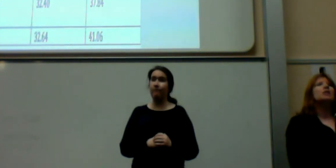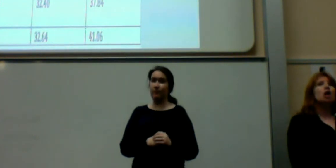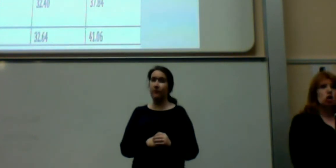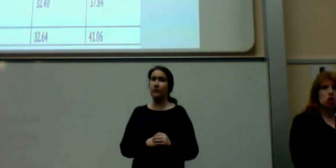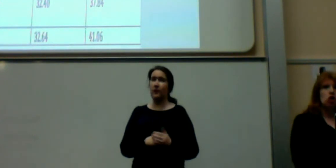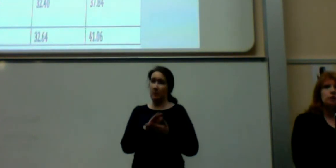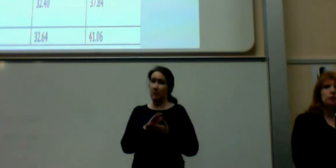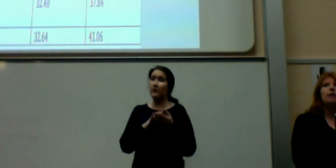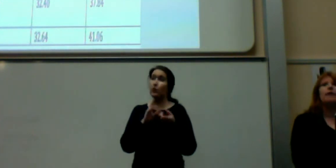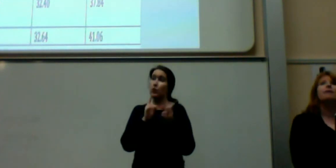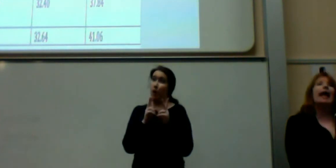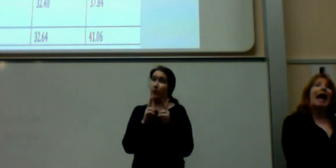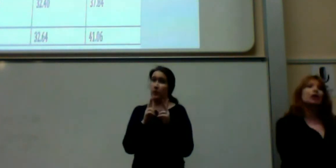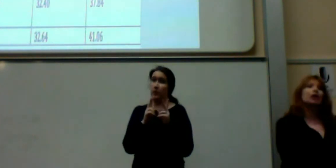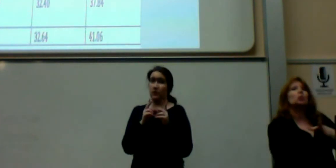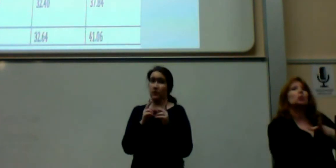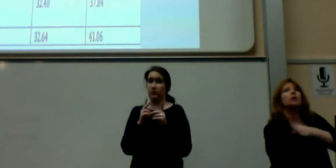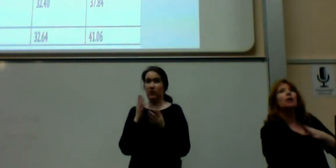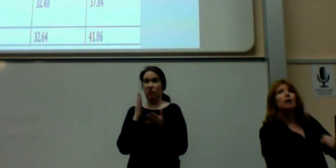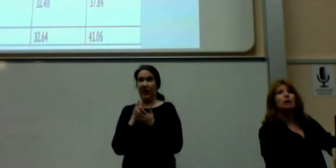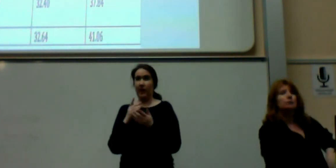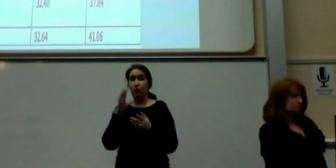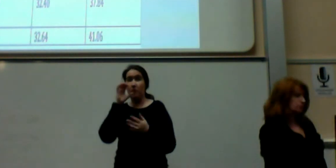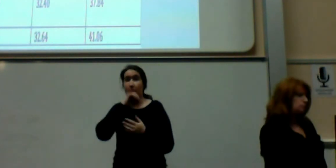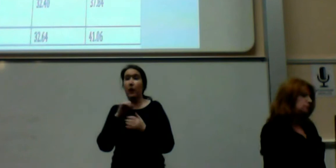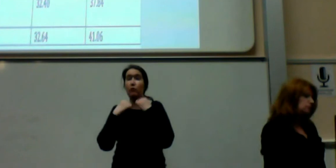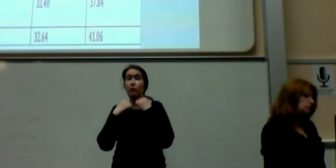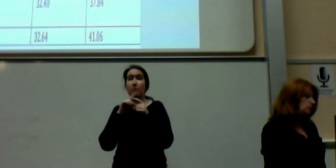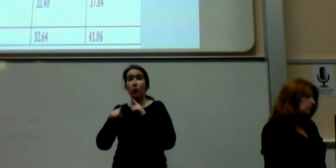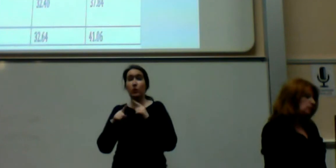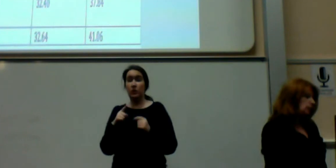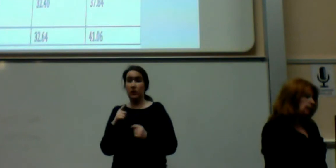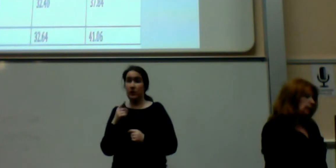quite younger than they actually are.